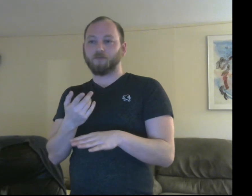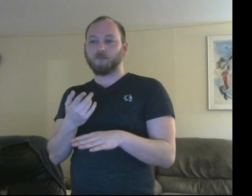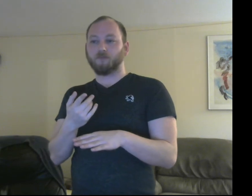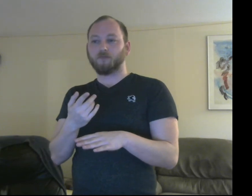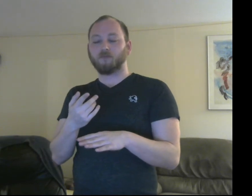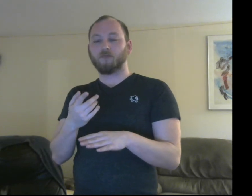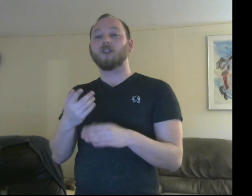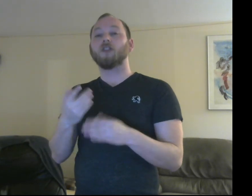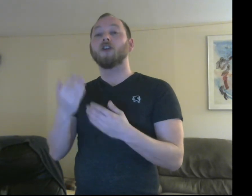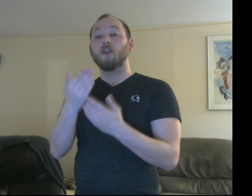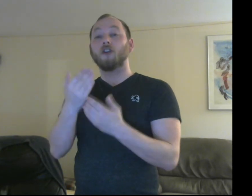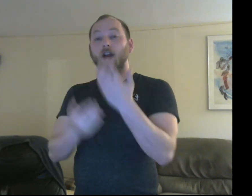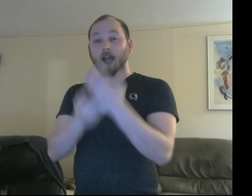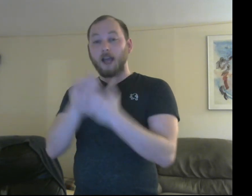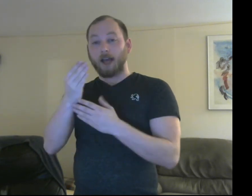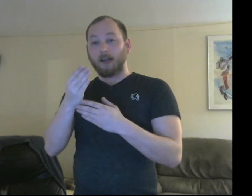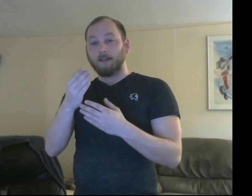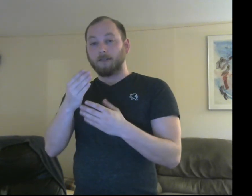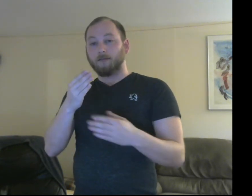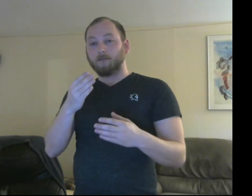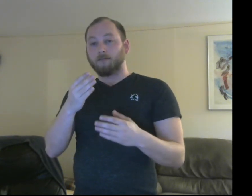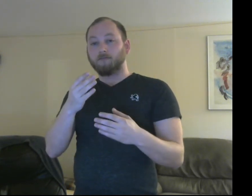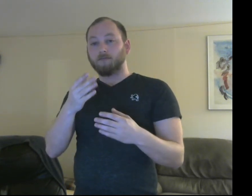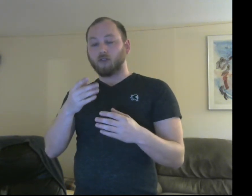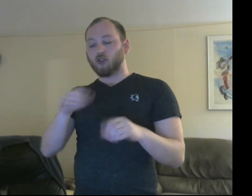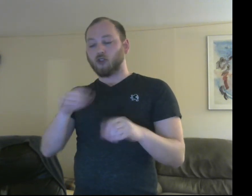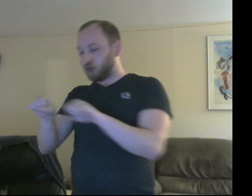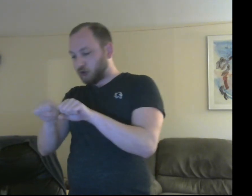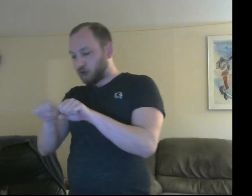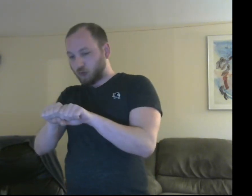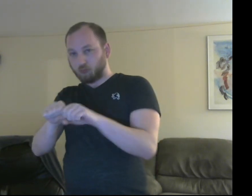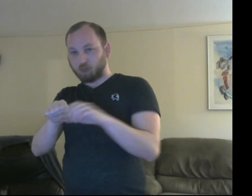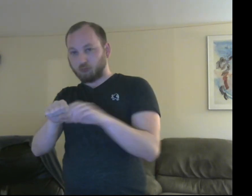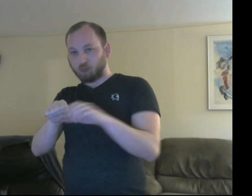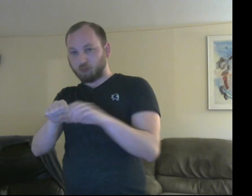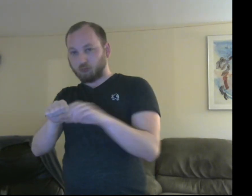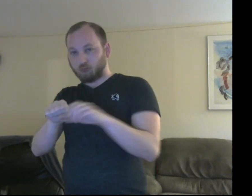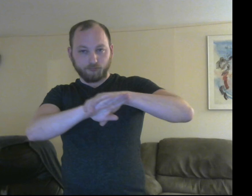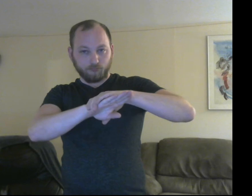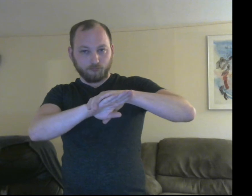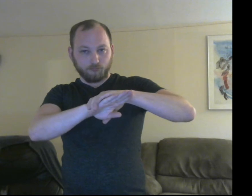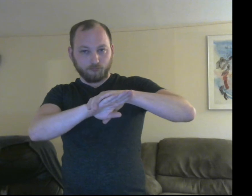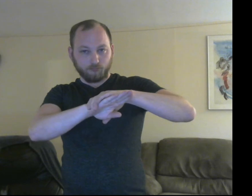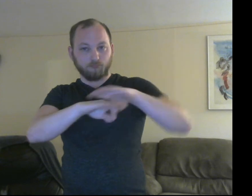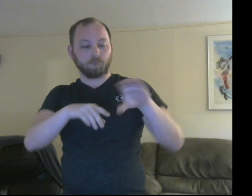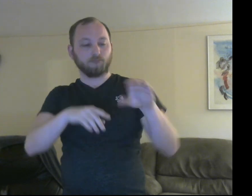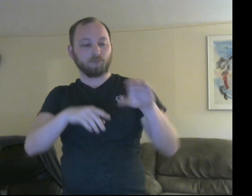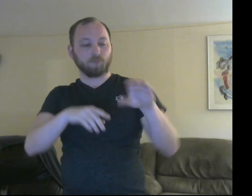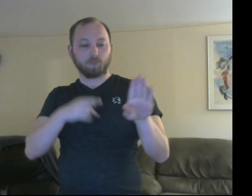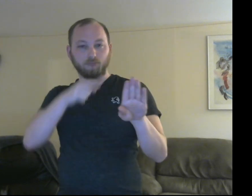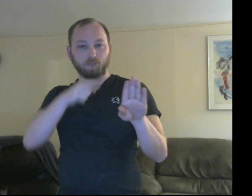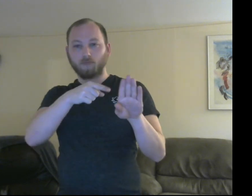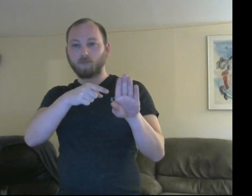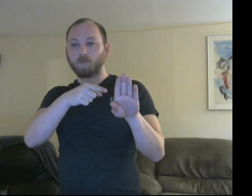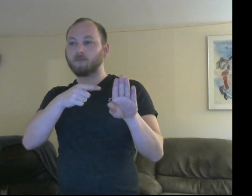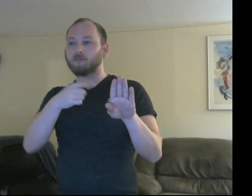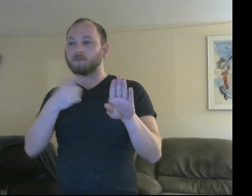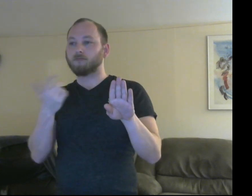hand in the shoe. Put a sock in your hand too if you like. I'm okay with this, it's my shoe. So you're basically using the lighter